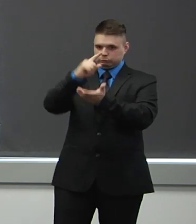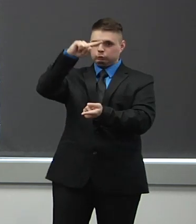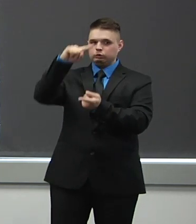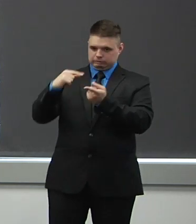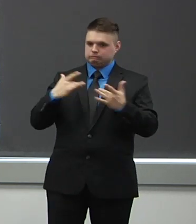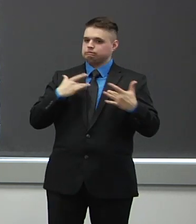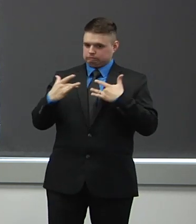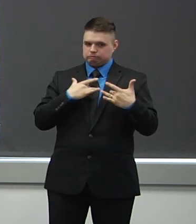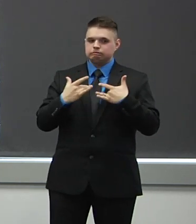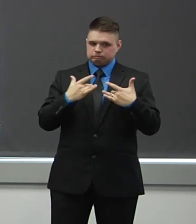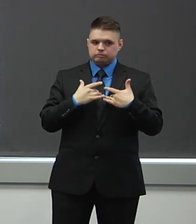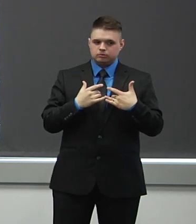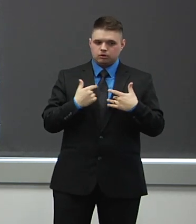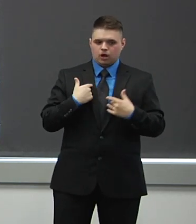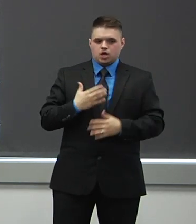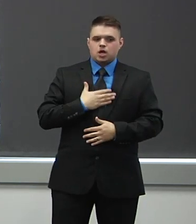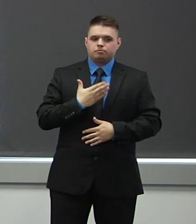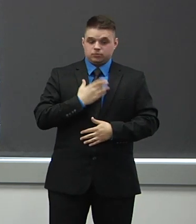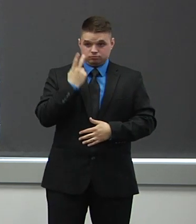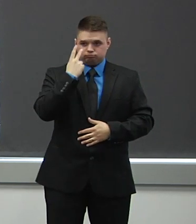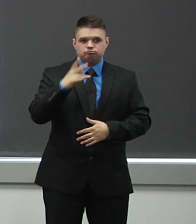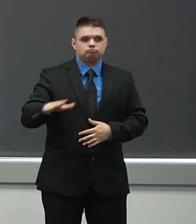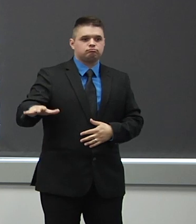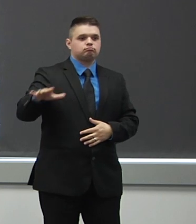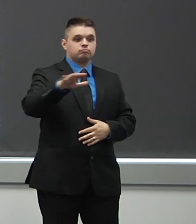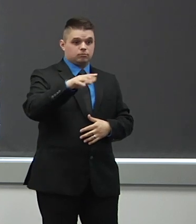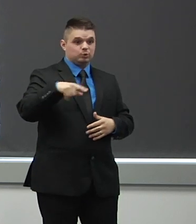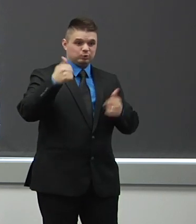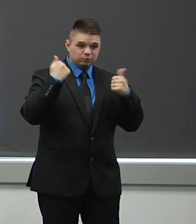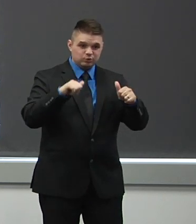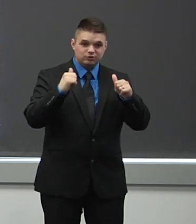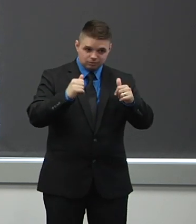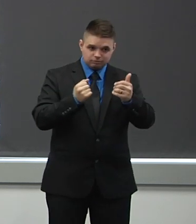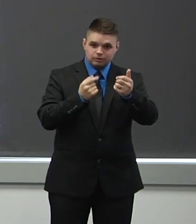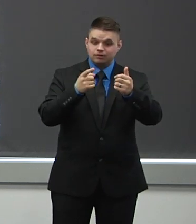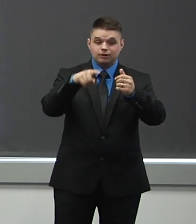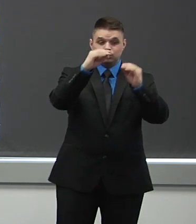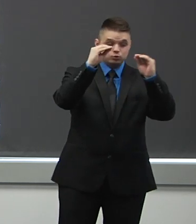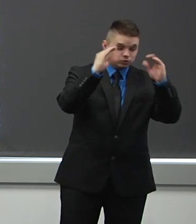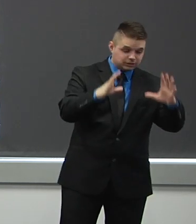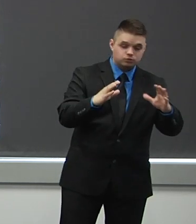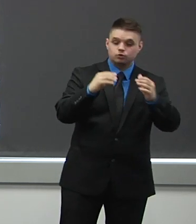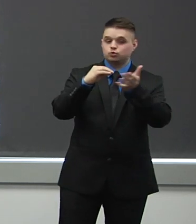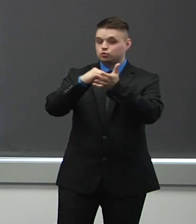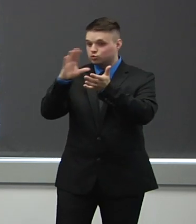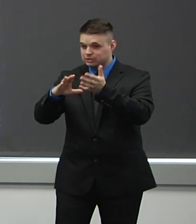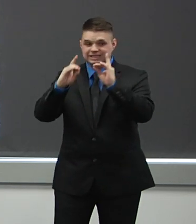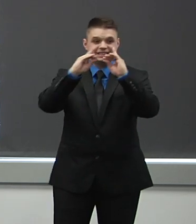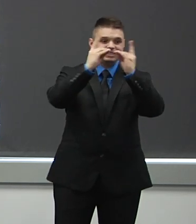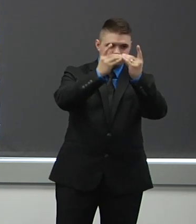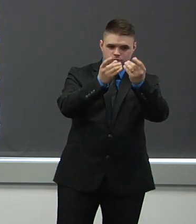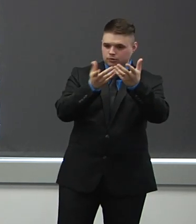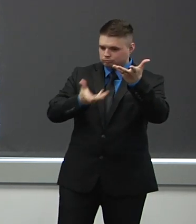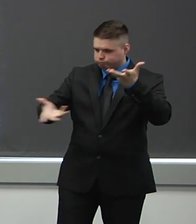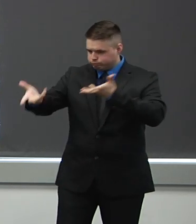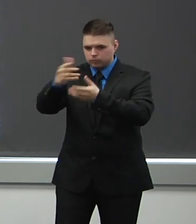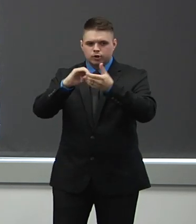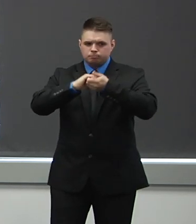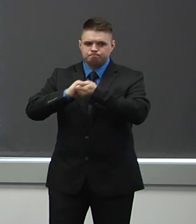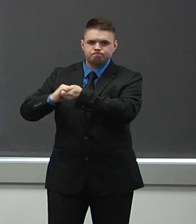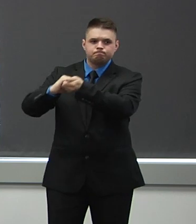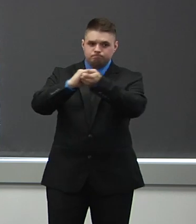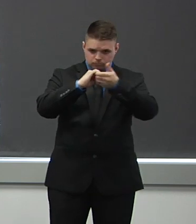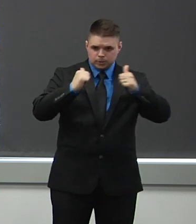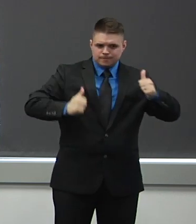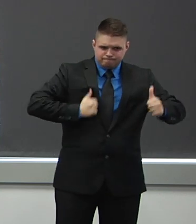really pleased to see that the efforts that our students and teachers and districts around the state are paying off. We